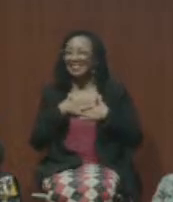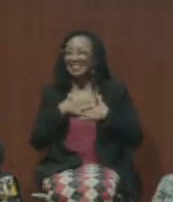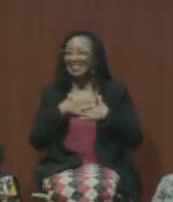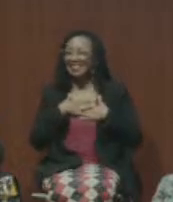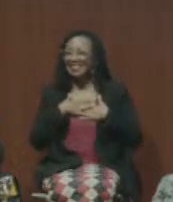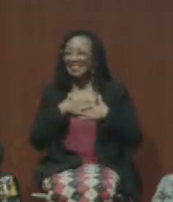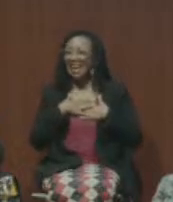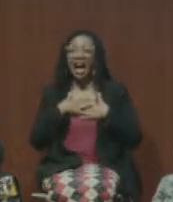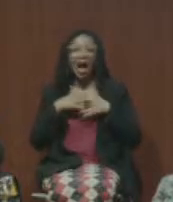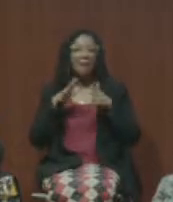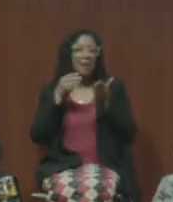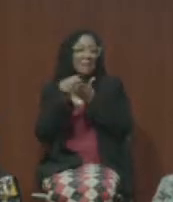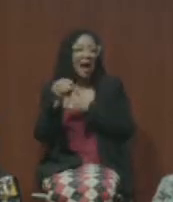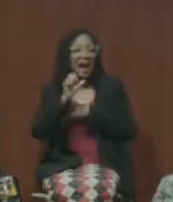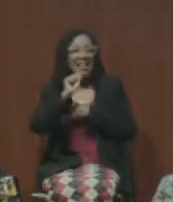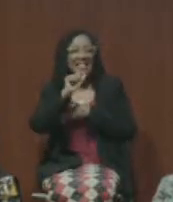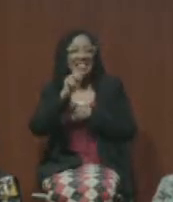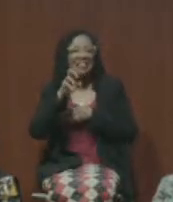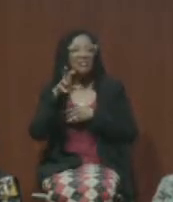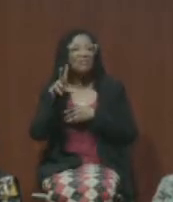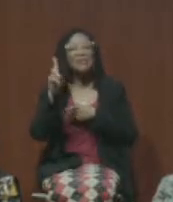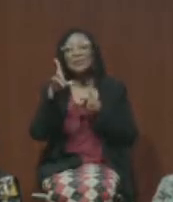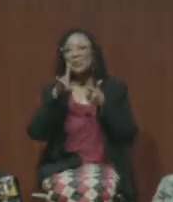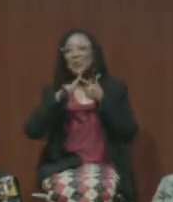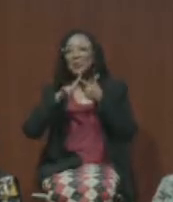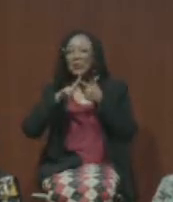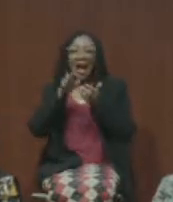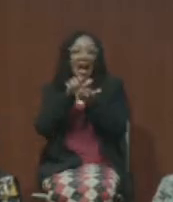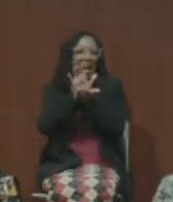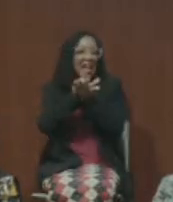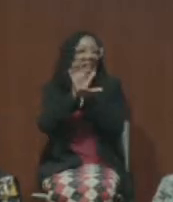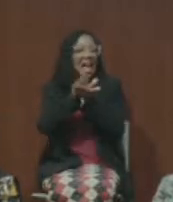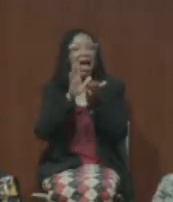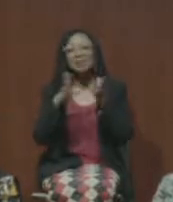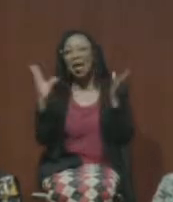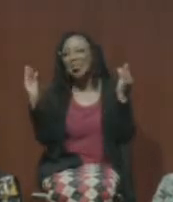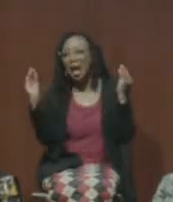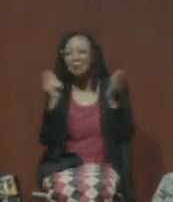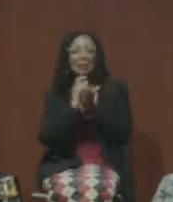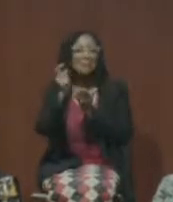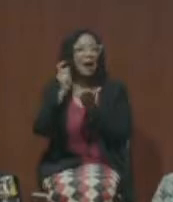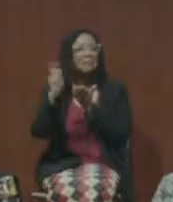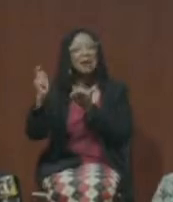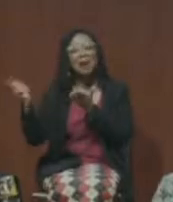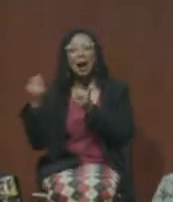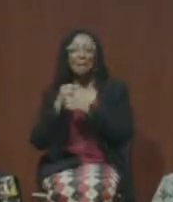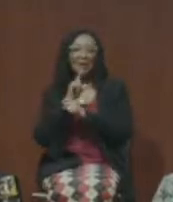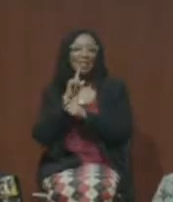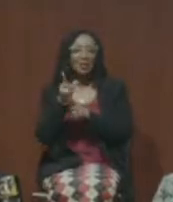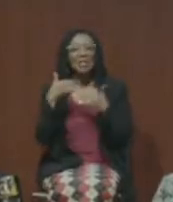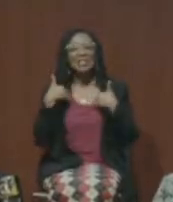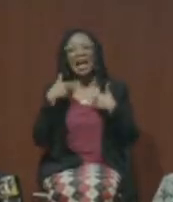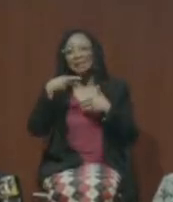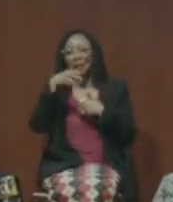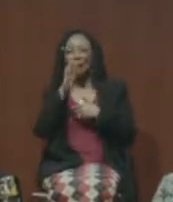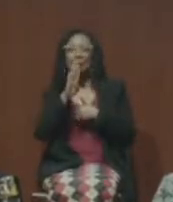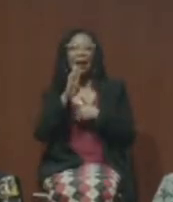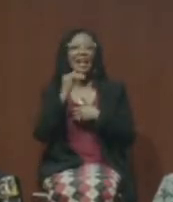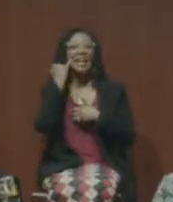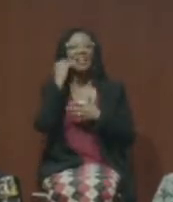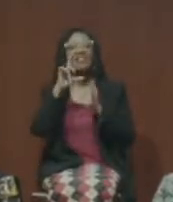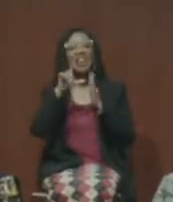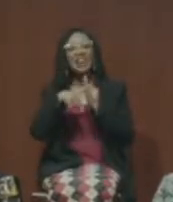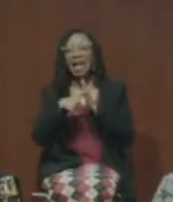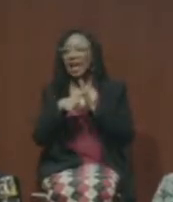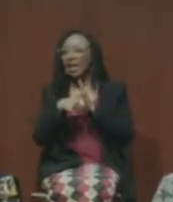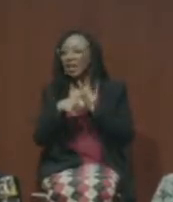all seafood. I'm going to buy her shellfish. I'm going to buy her lobster. And I'm going to make sure she has peanut butter in case she runs out of